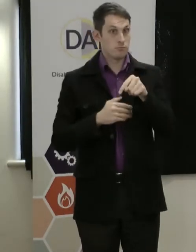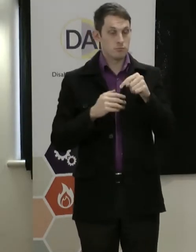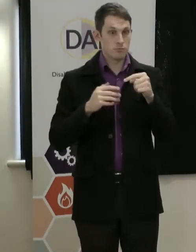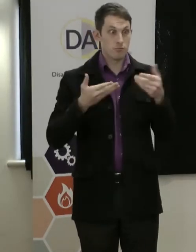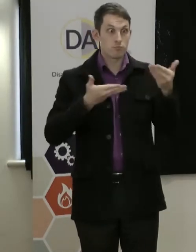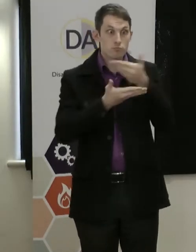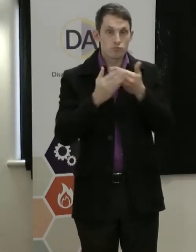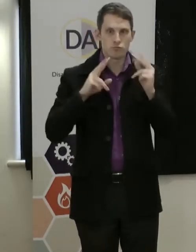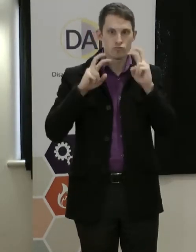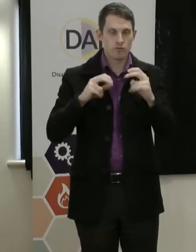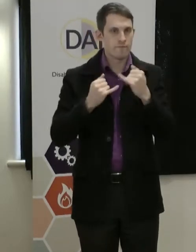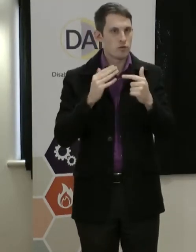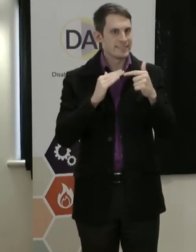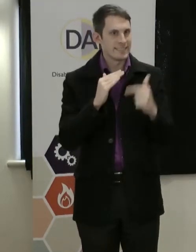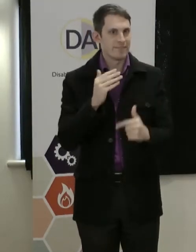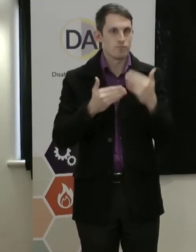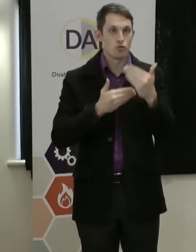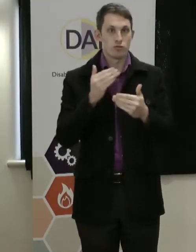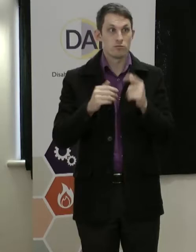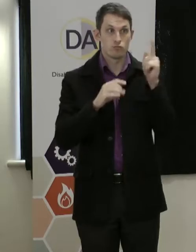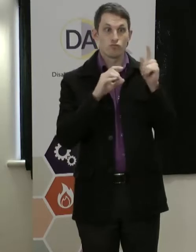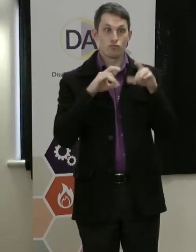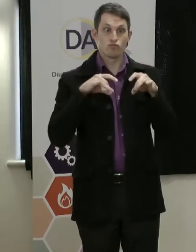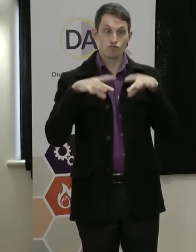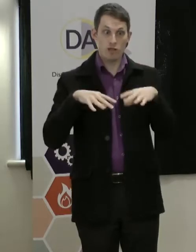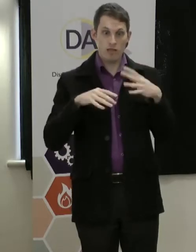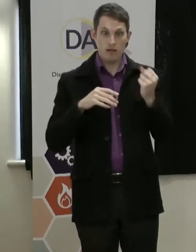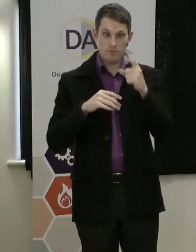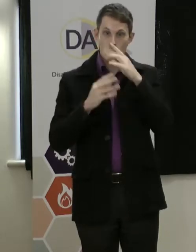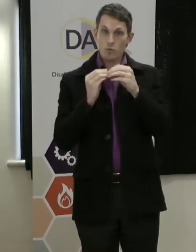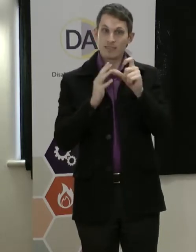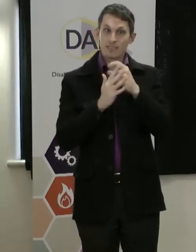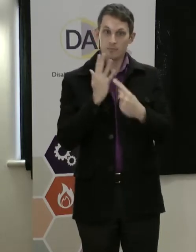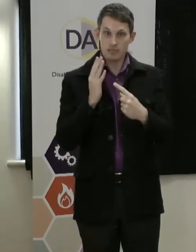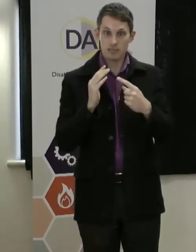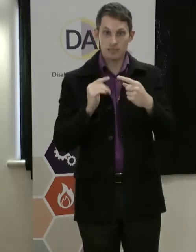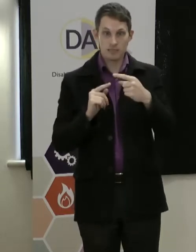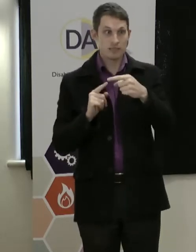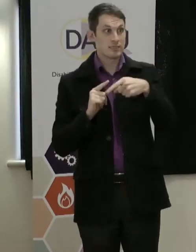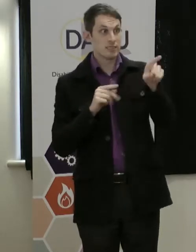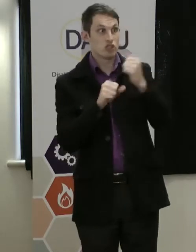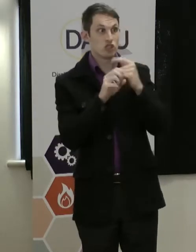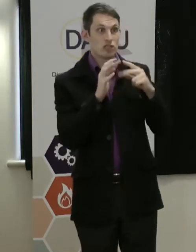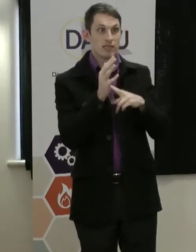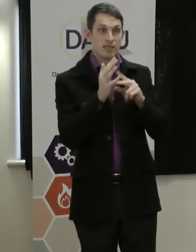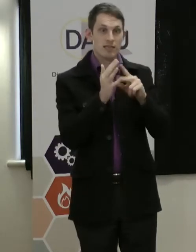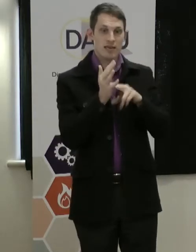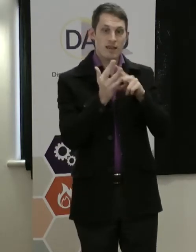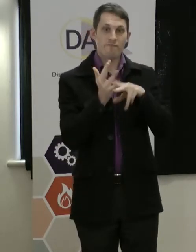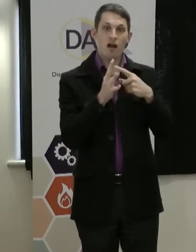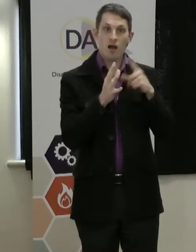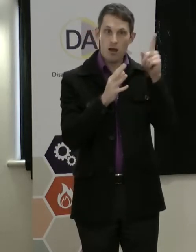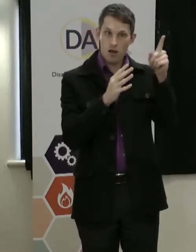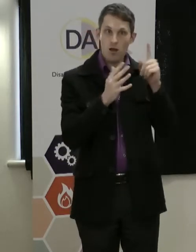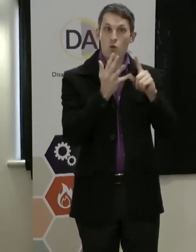and Australia sends a delegation of people with disabilities across to Geneva, and they meet with the panel,